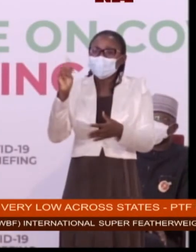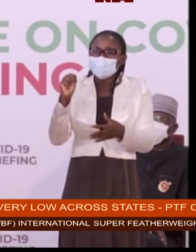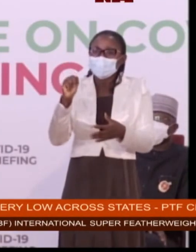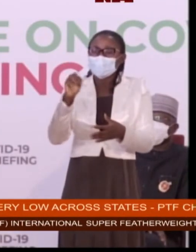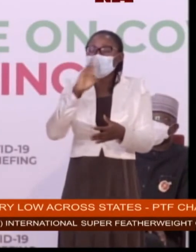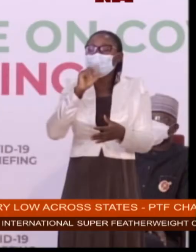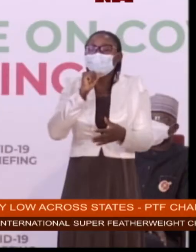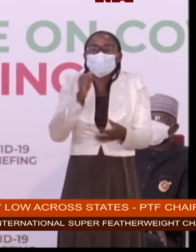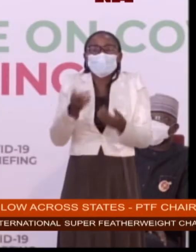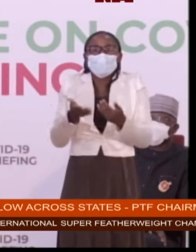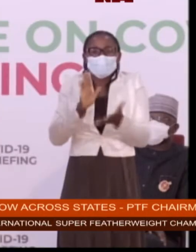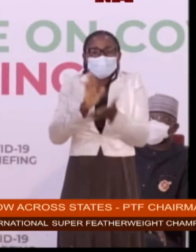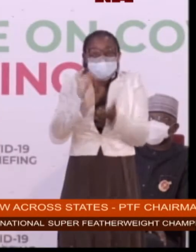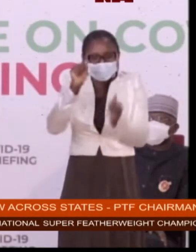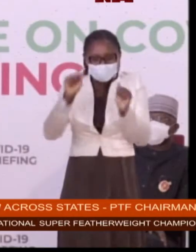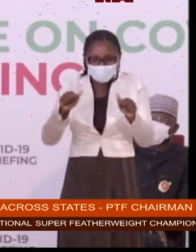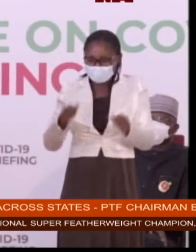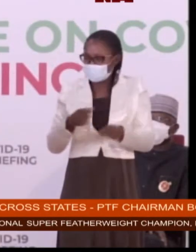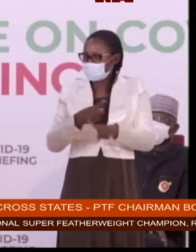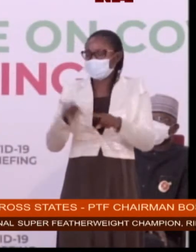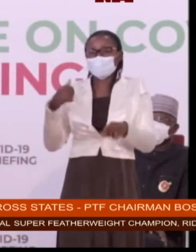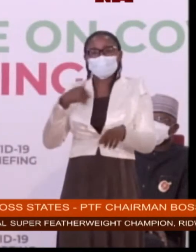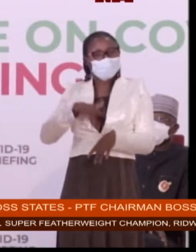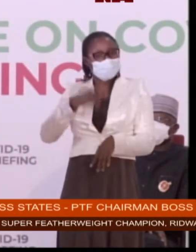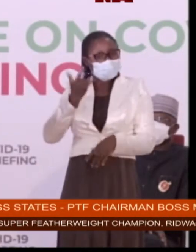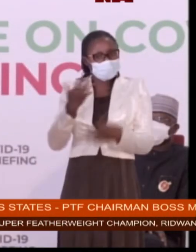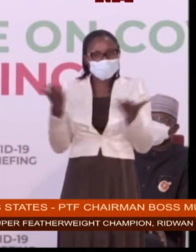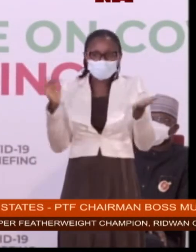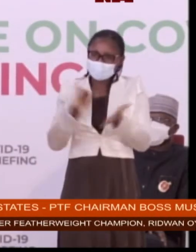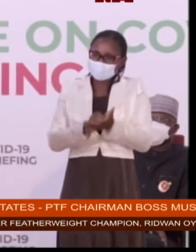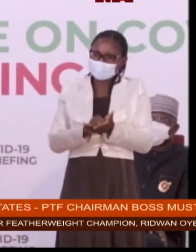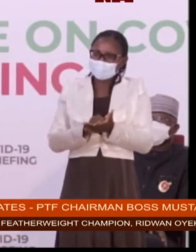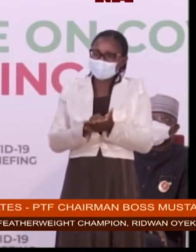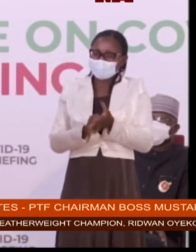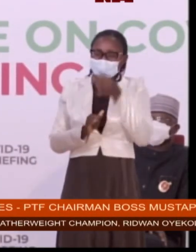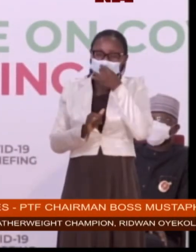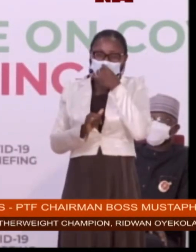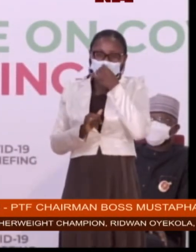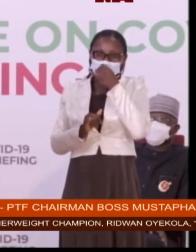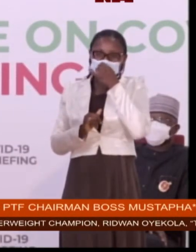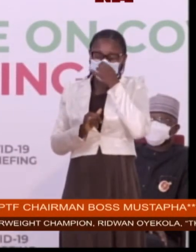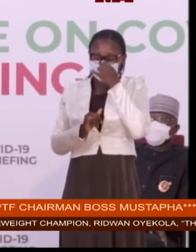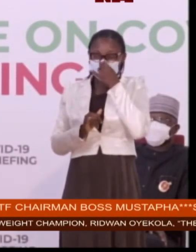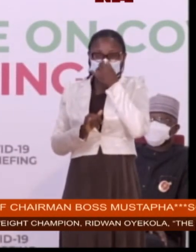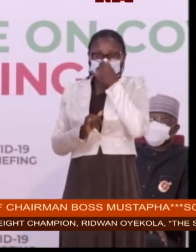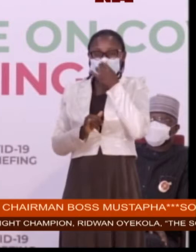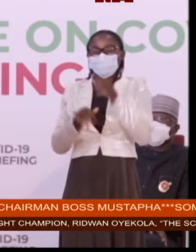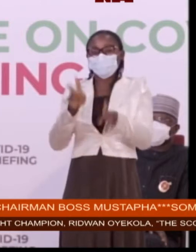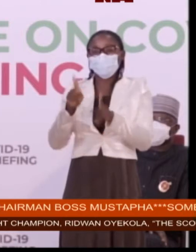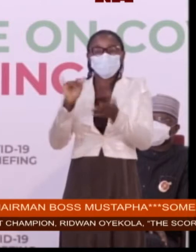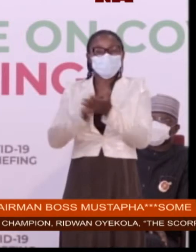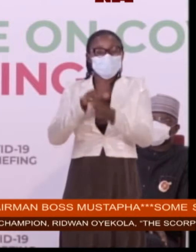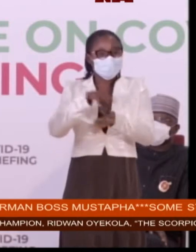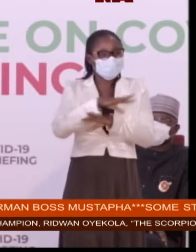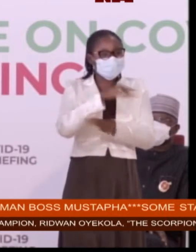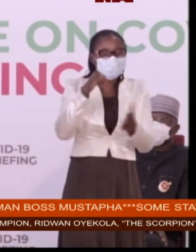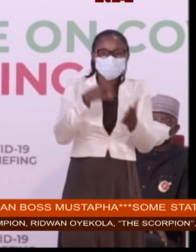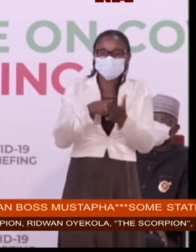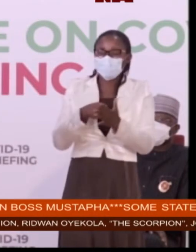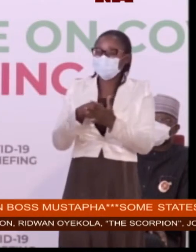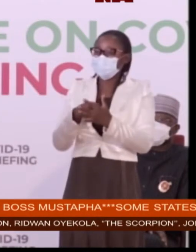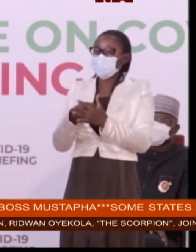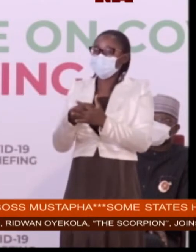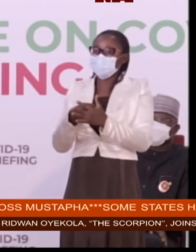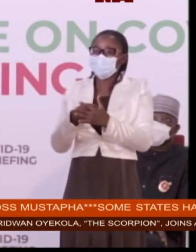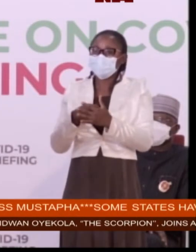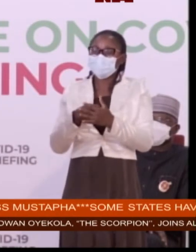simply unbelievable. But we feel somehow an impulse to send them on with the clause there, sent as received.